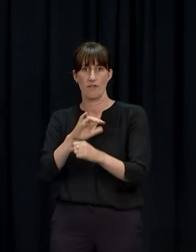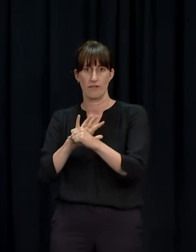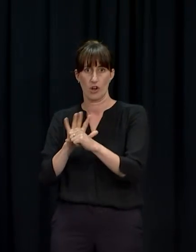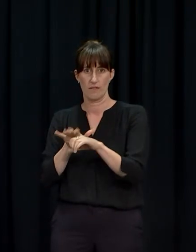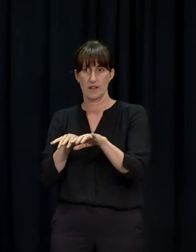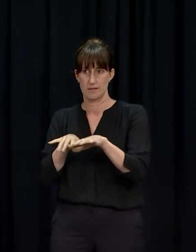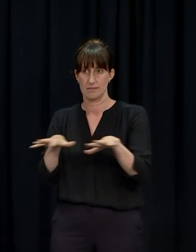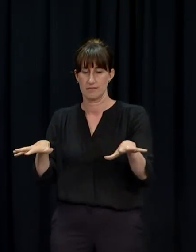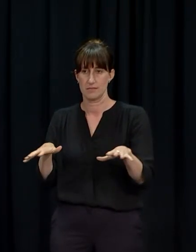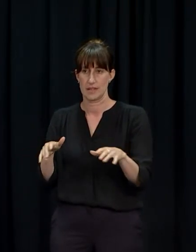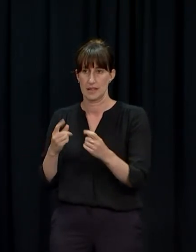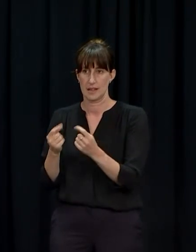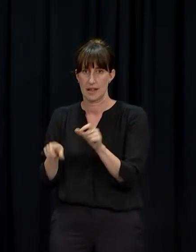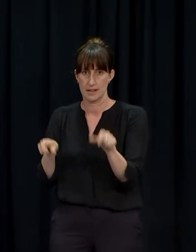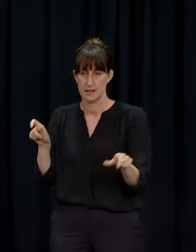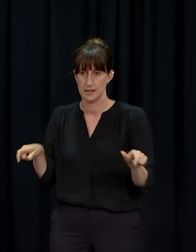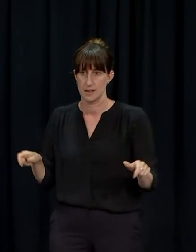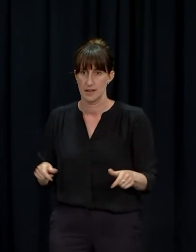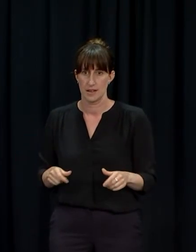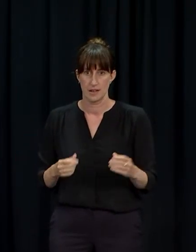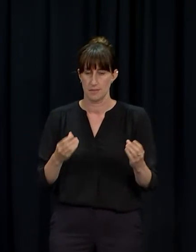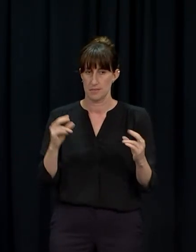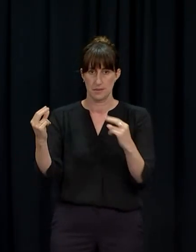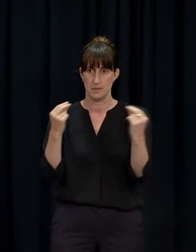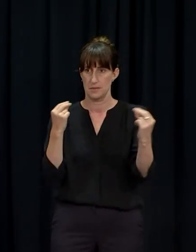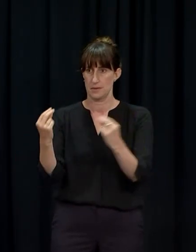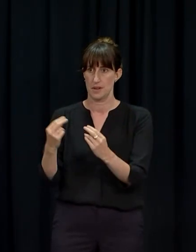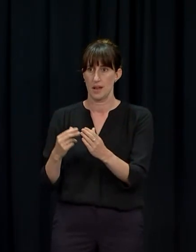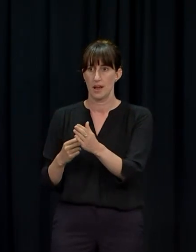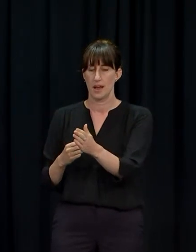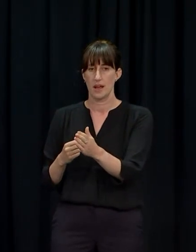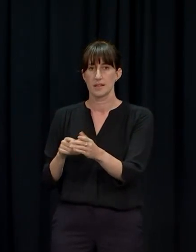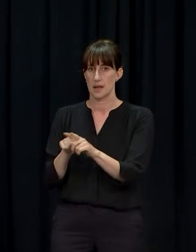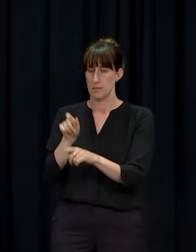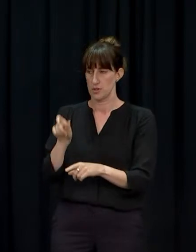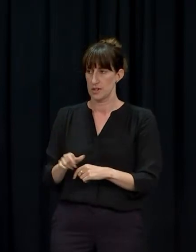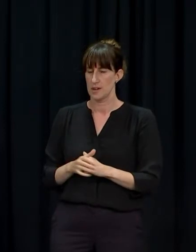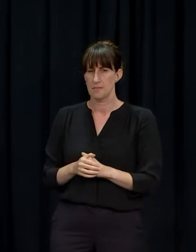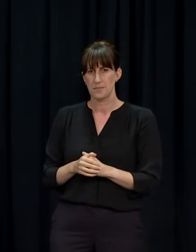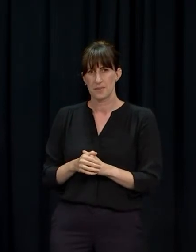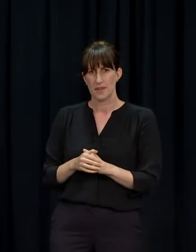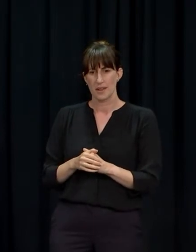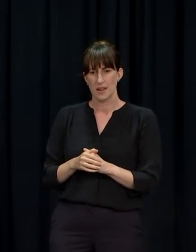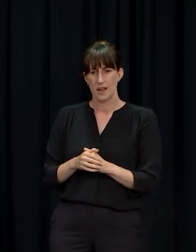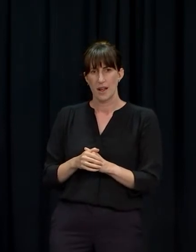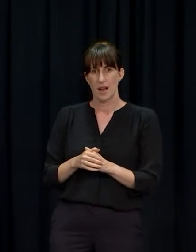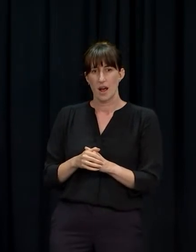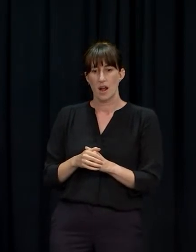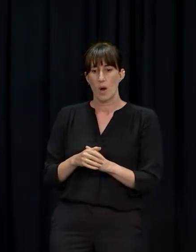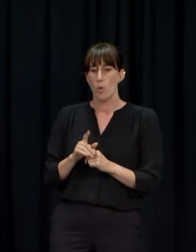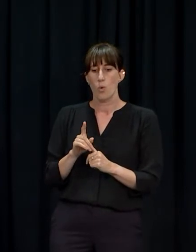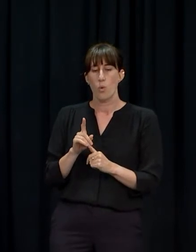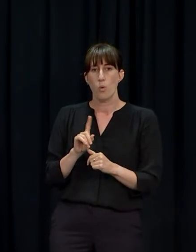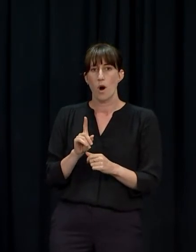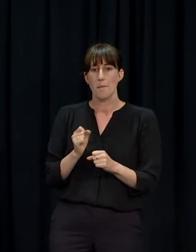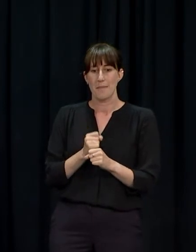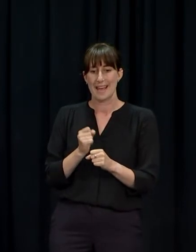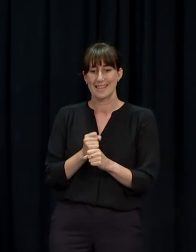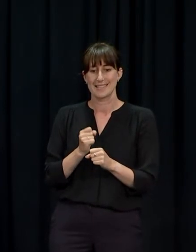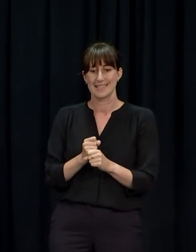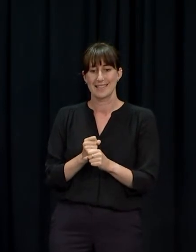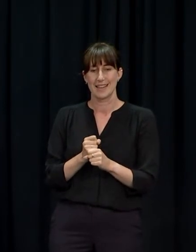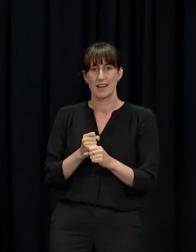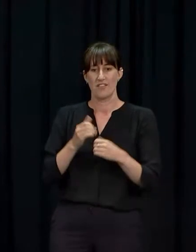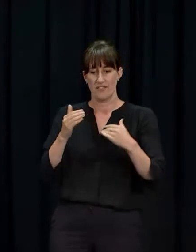the overwhelm. Can you be a bit more specific about the trigger point? Because phase 2 is quite different from phase